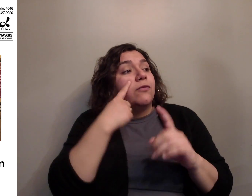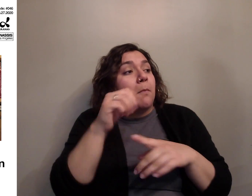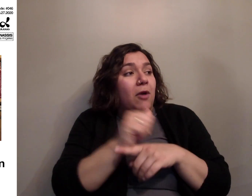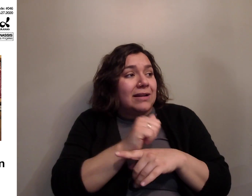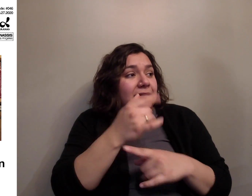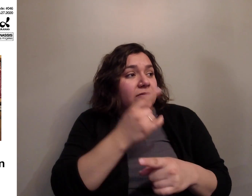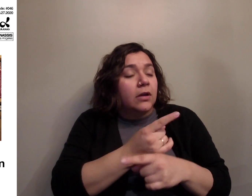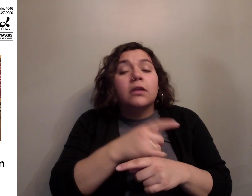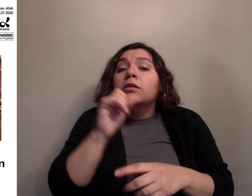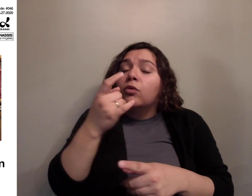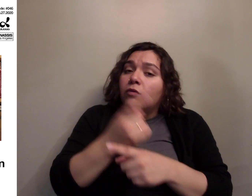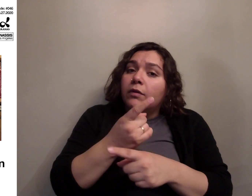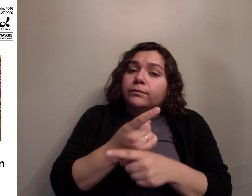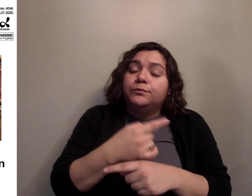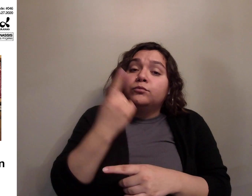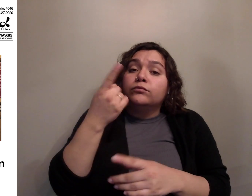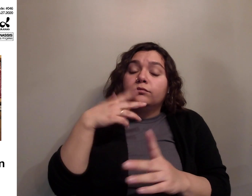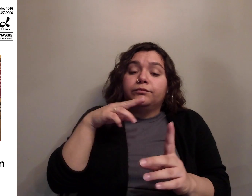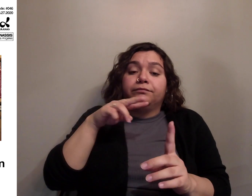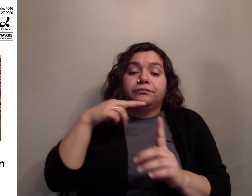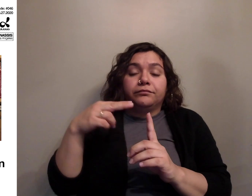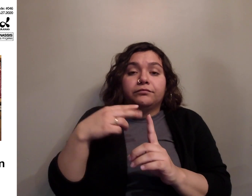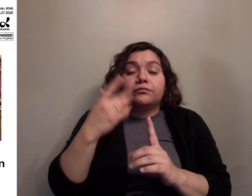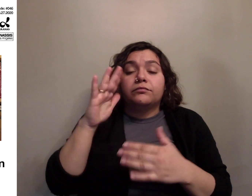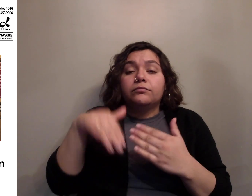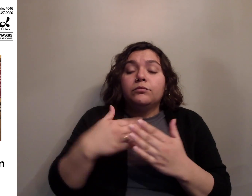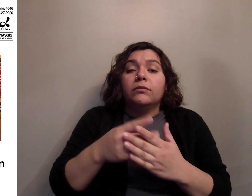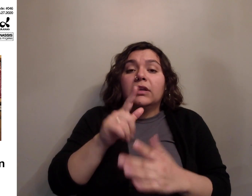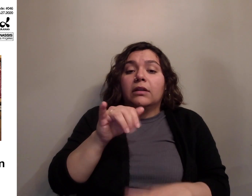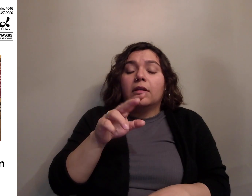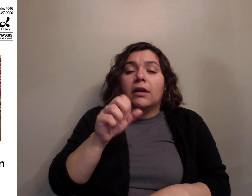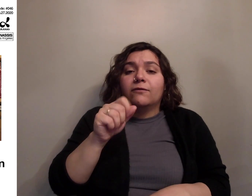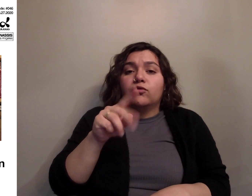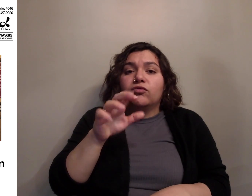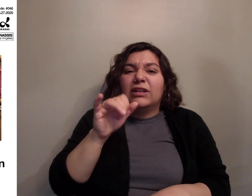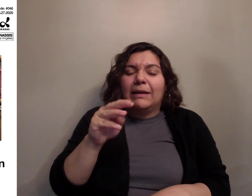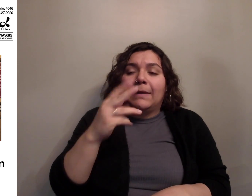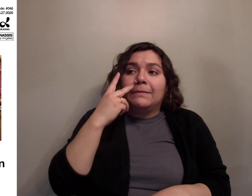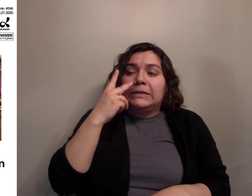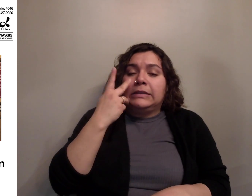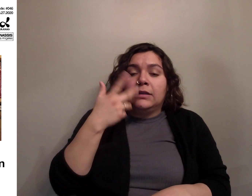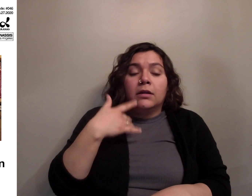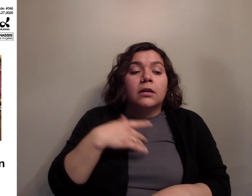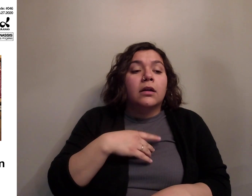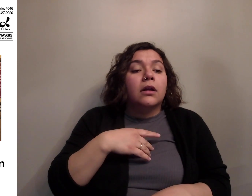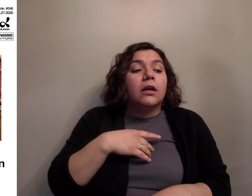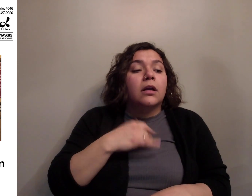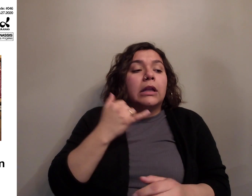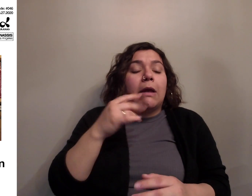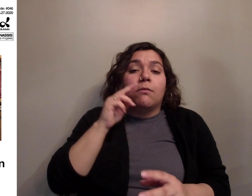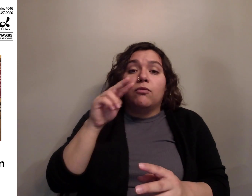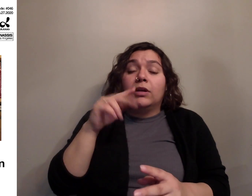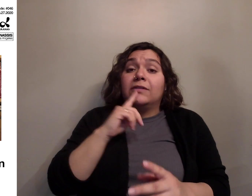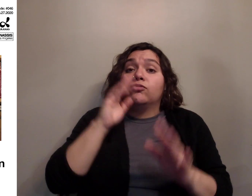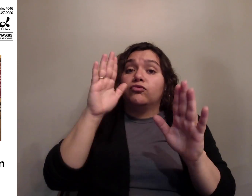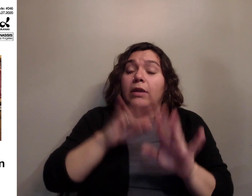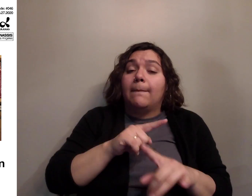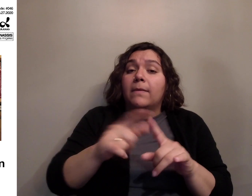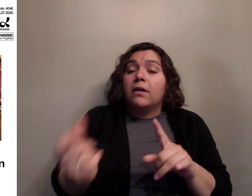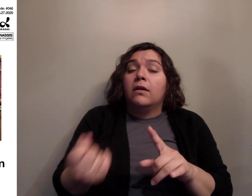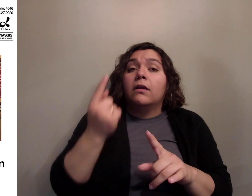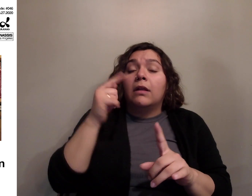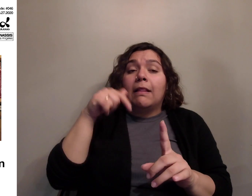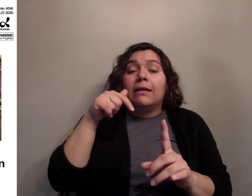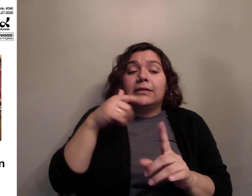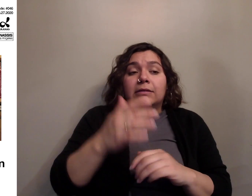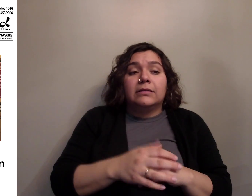the change of practices. Course, I mean, on the one hand, all this live stream music on the internet, which I've been listening to, is